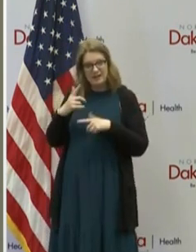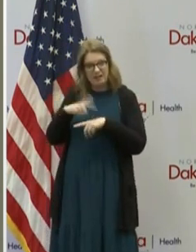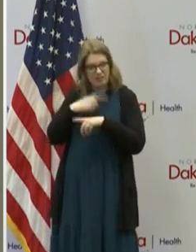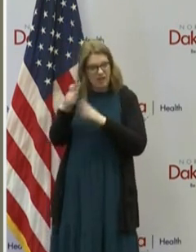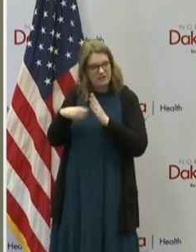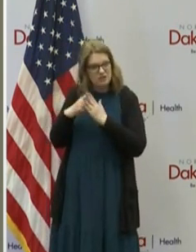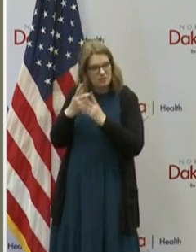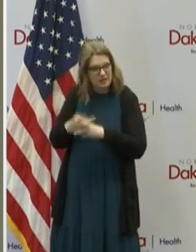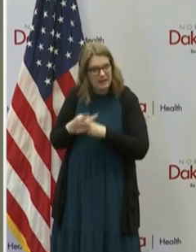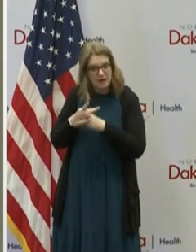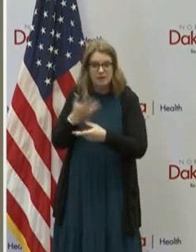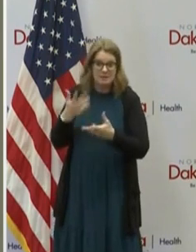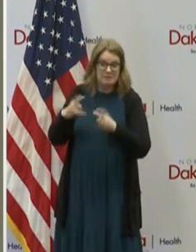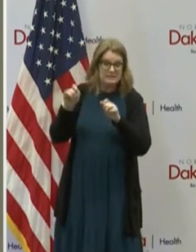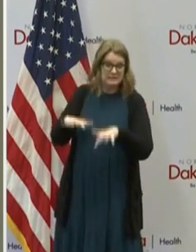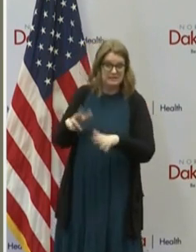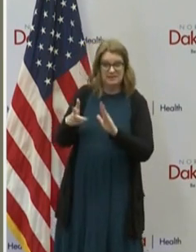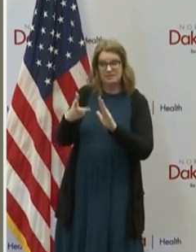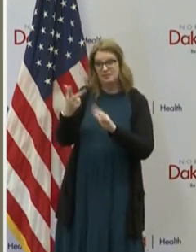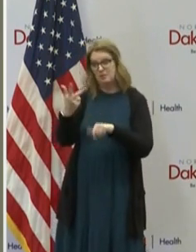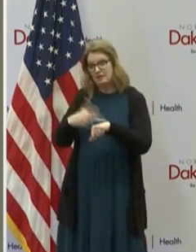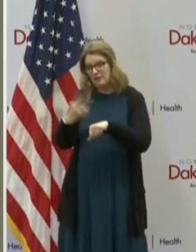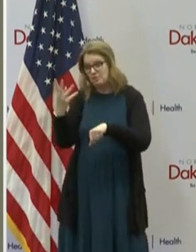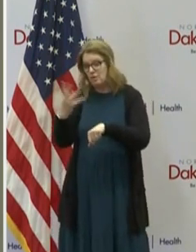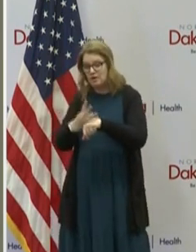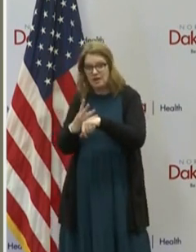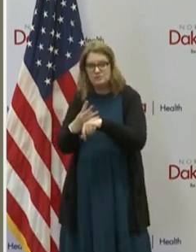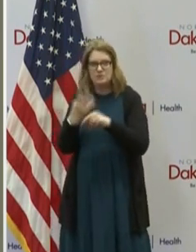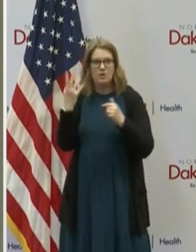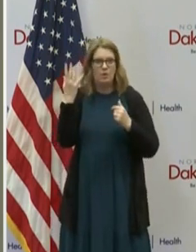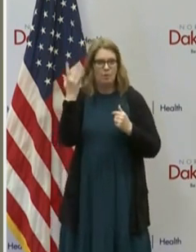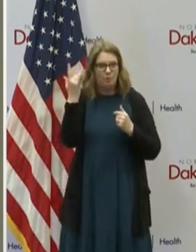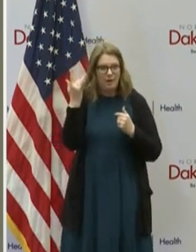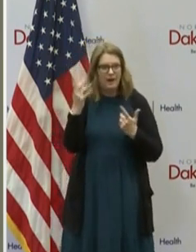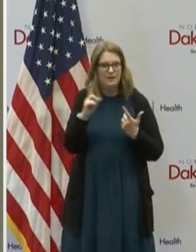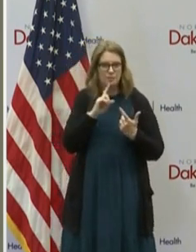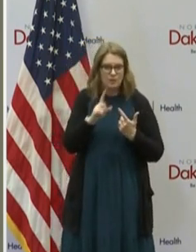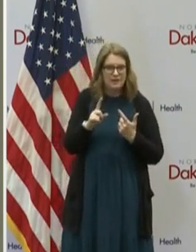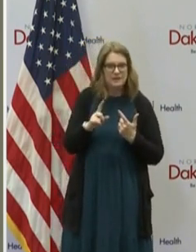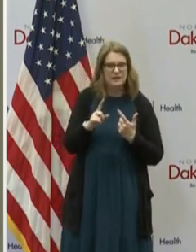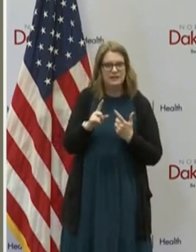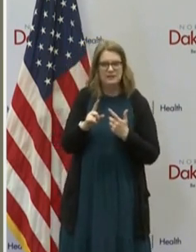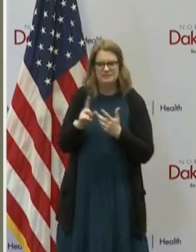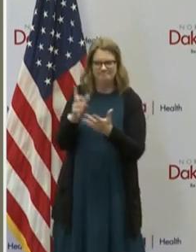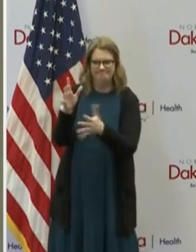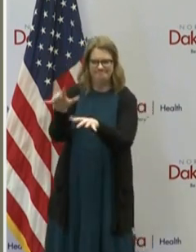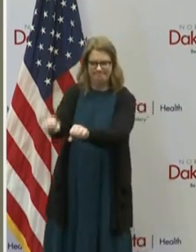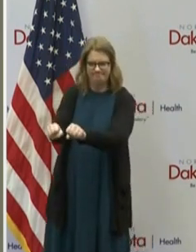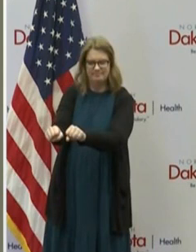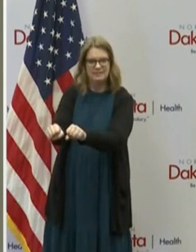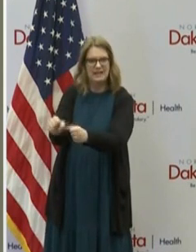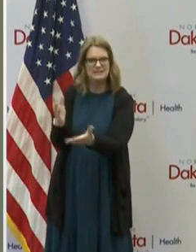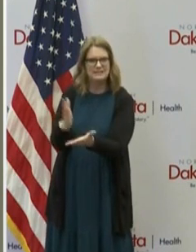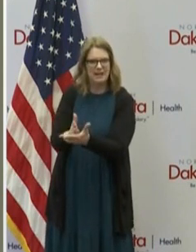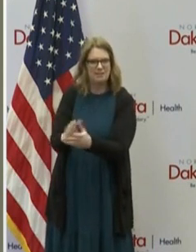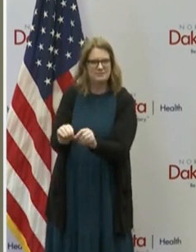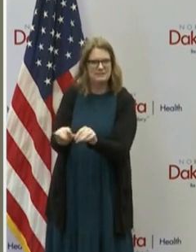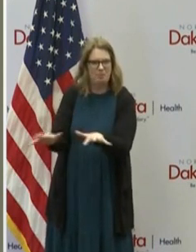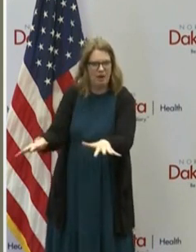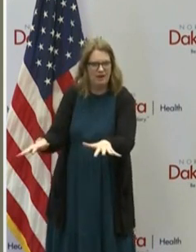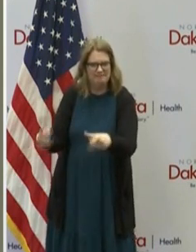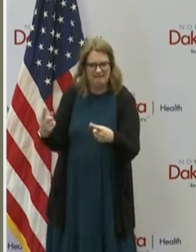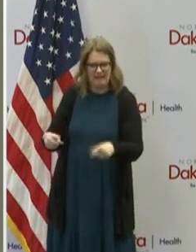only twice, but maybe 3 or 4 times, as we've worked to confirm and arrest the spread of long-term